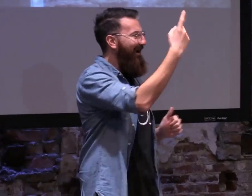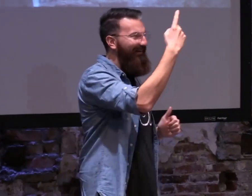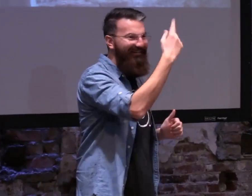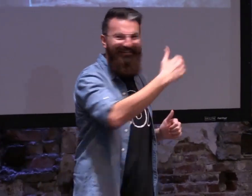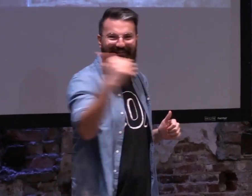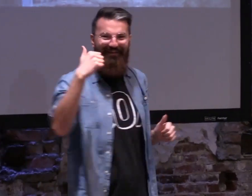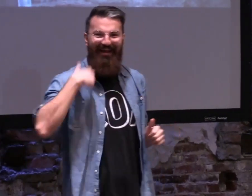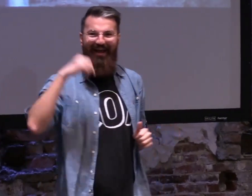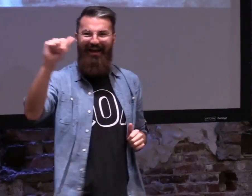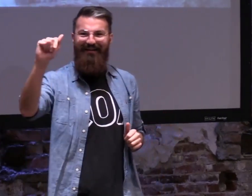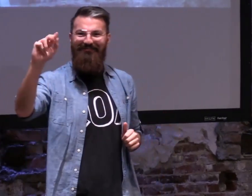Great. Hello, everyone.